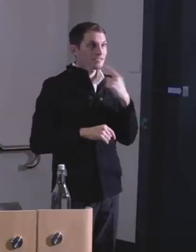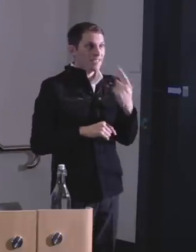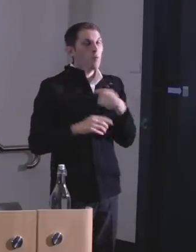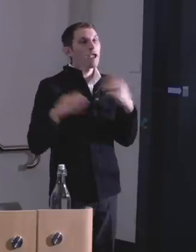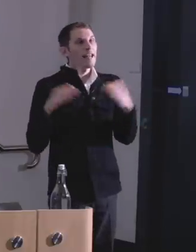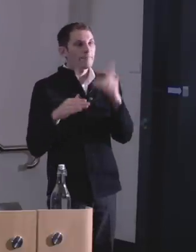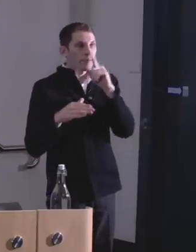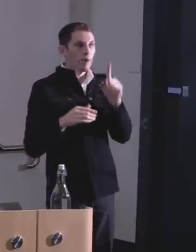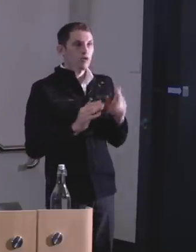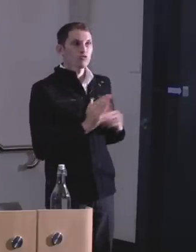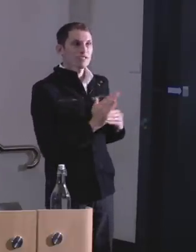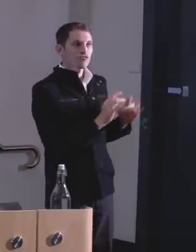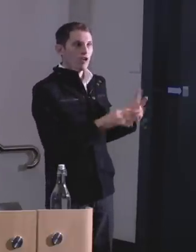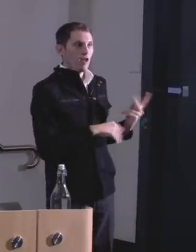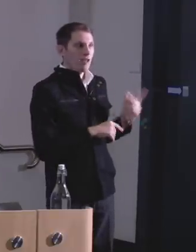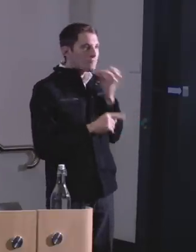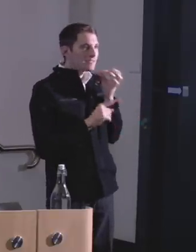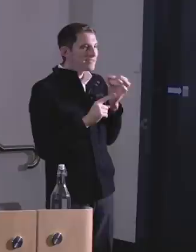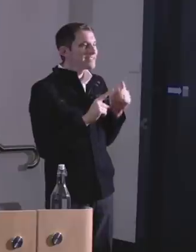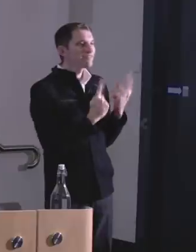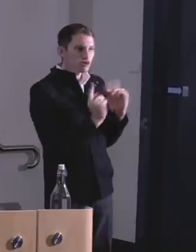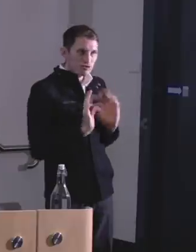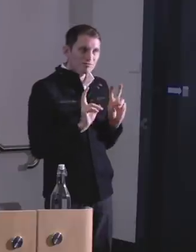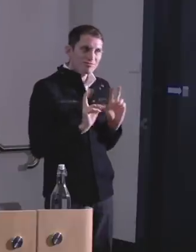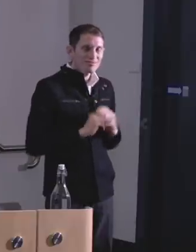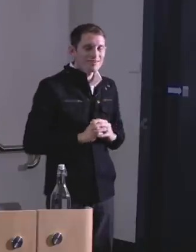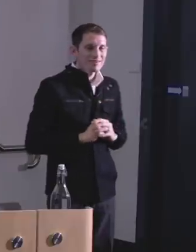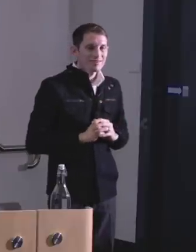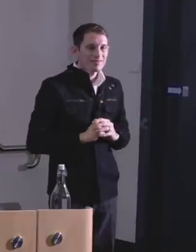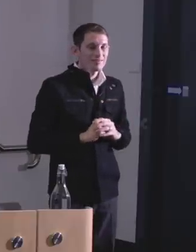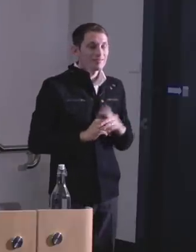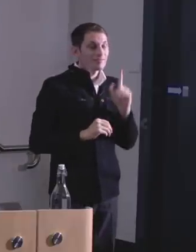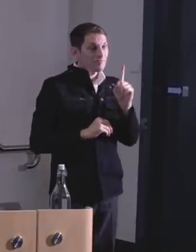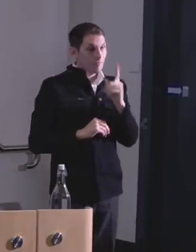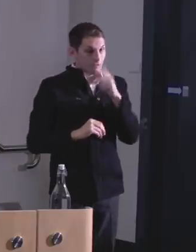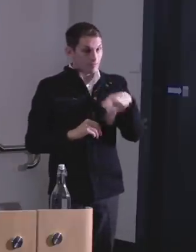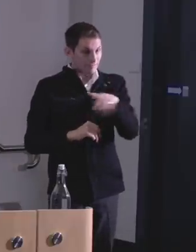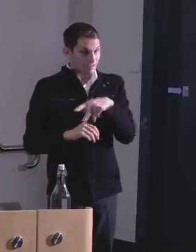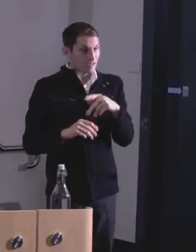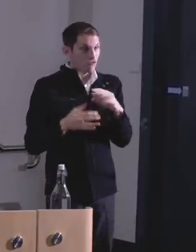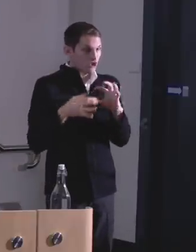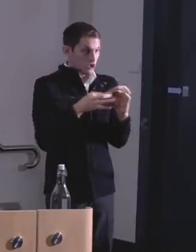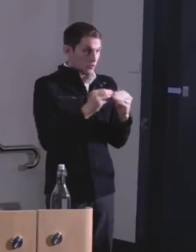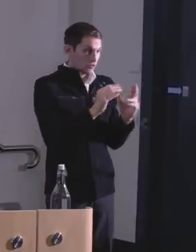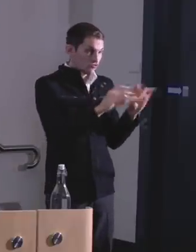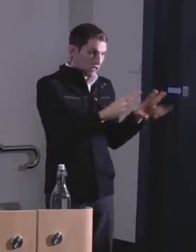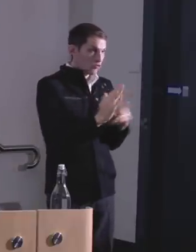different. So for all of us in the Pacific, and I want to say this about the relationship between Australia and New